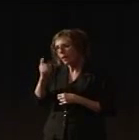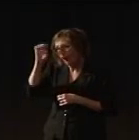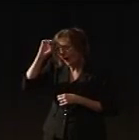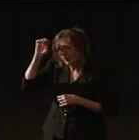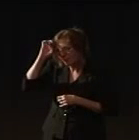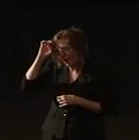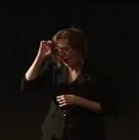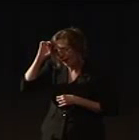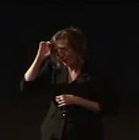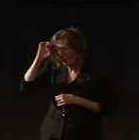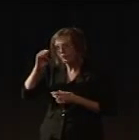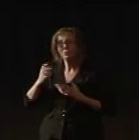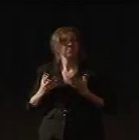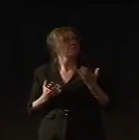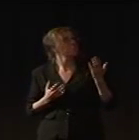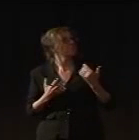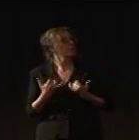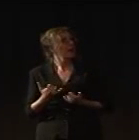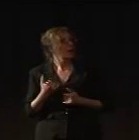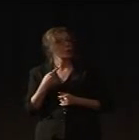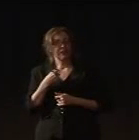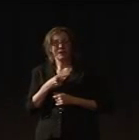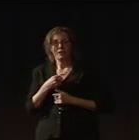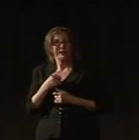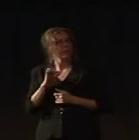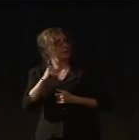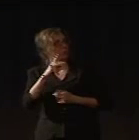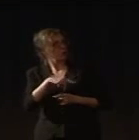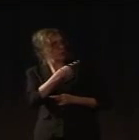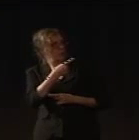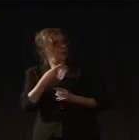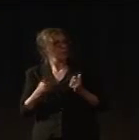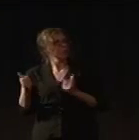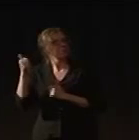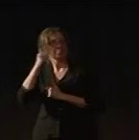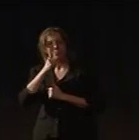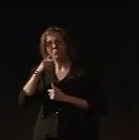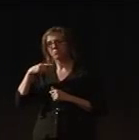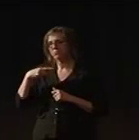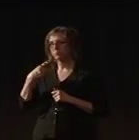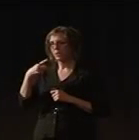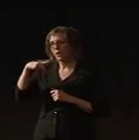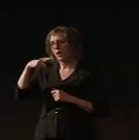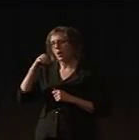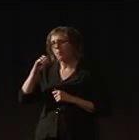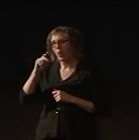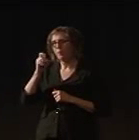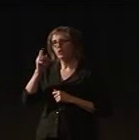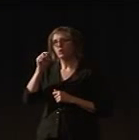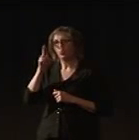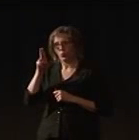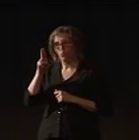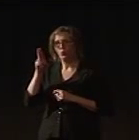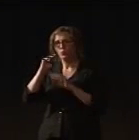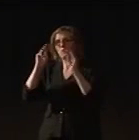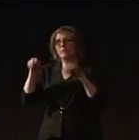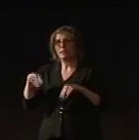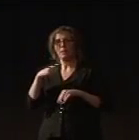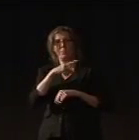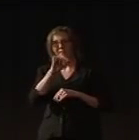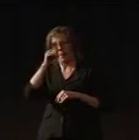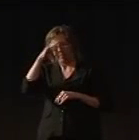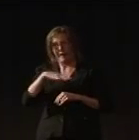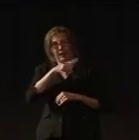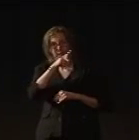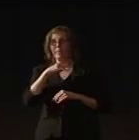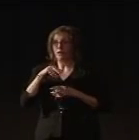school, of a museum of the Pompidou Museum, and here is Elie Düring, the author on the right, who is playing Bergson. It's on